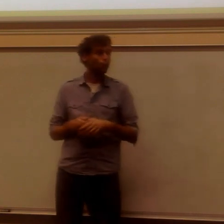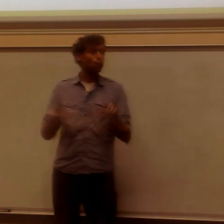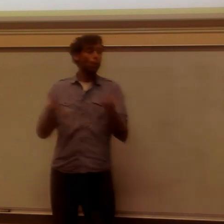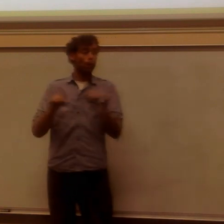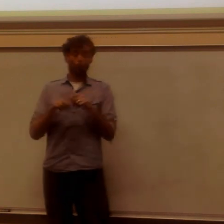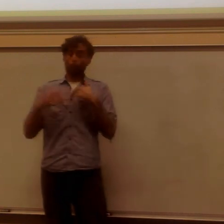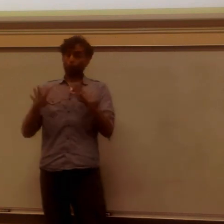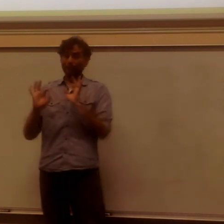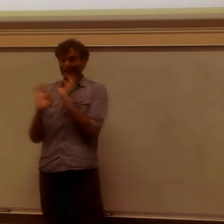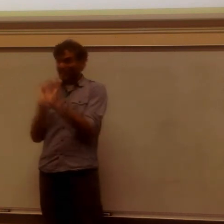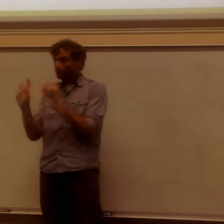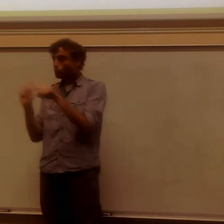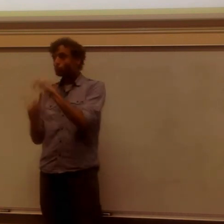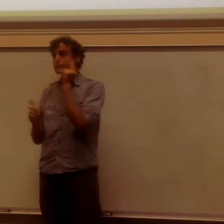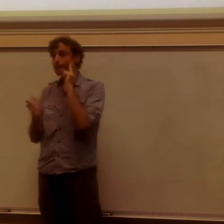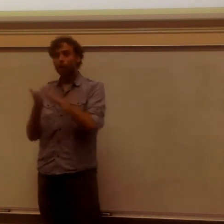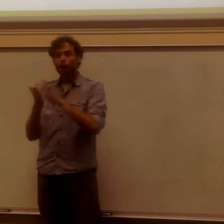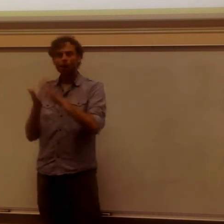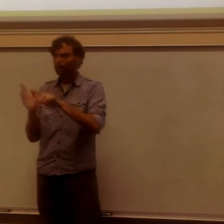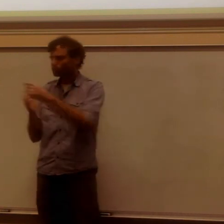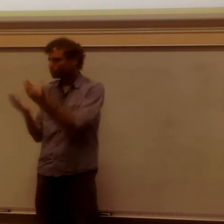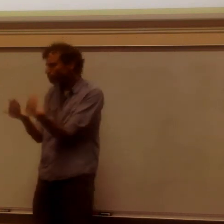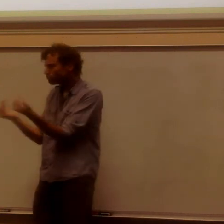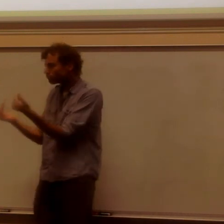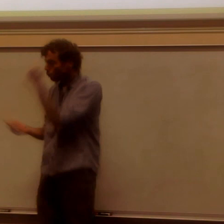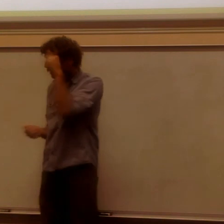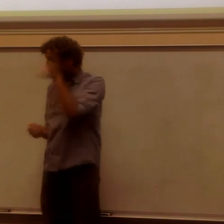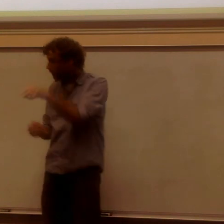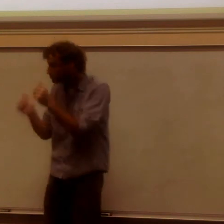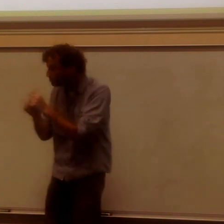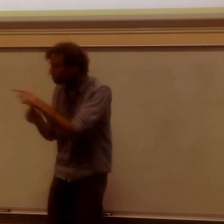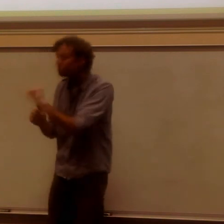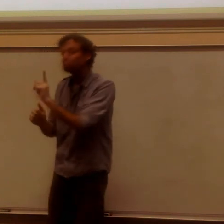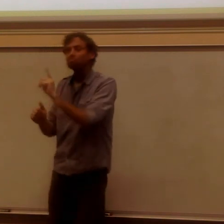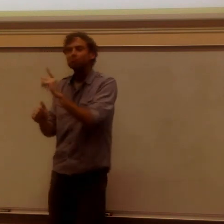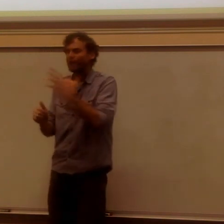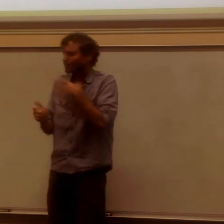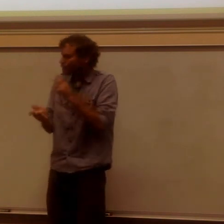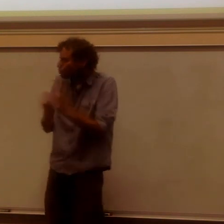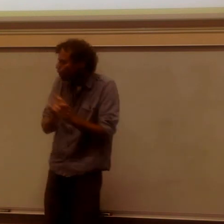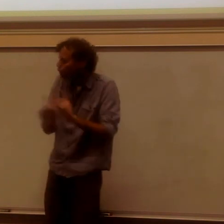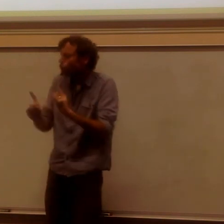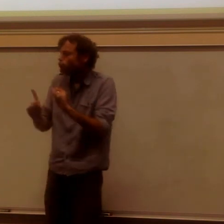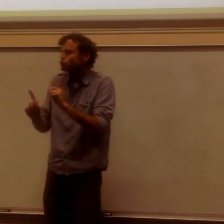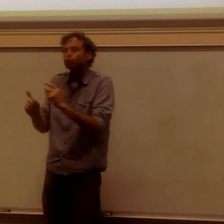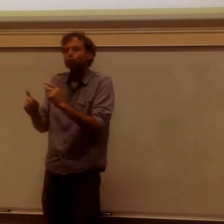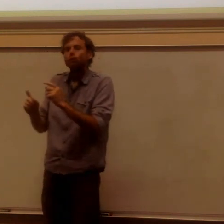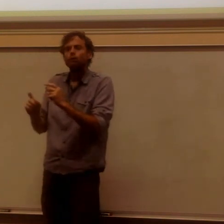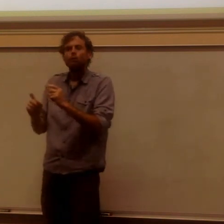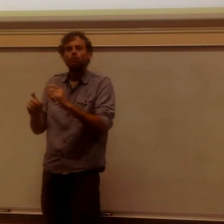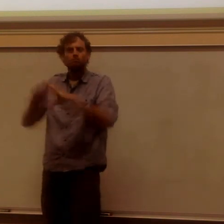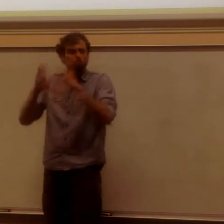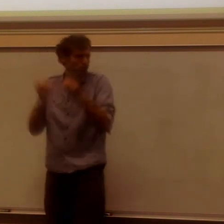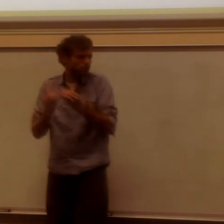functioned. We also interviewed deaf and hard of hearing people about their experience, their thoughts, their